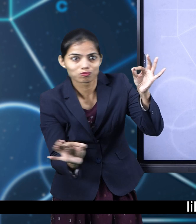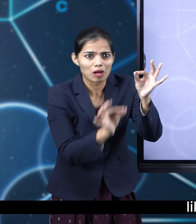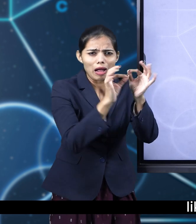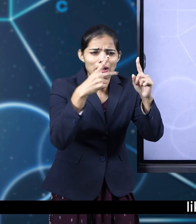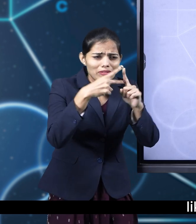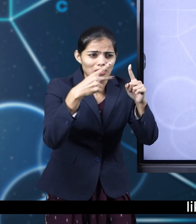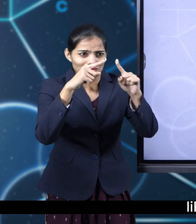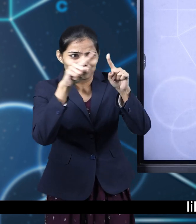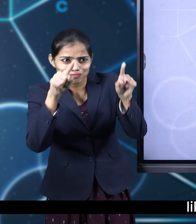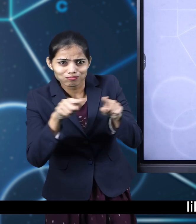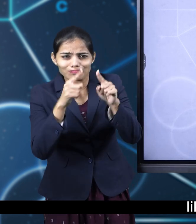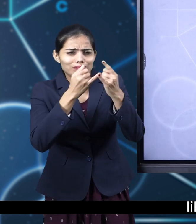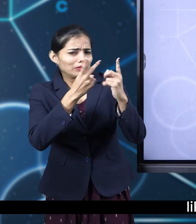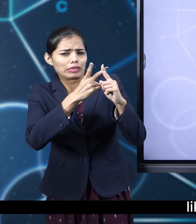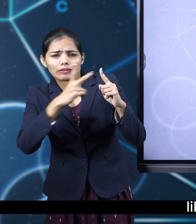like rectangles and squares.